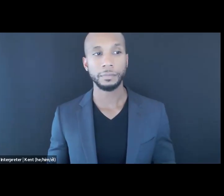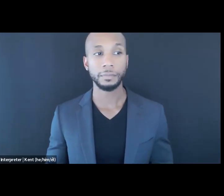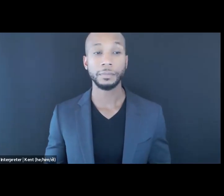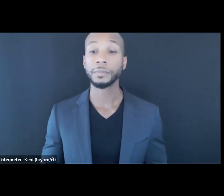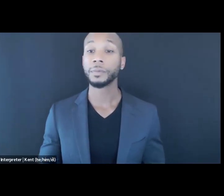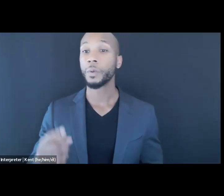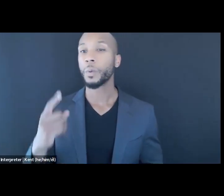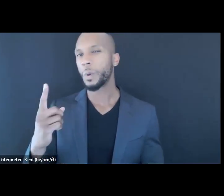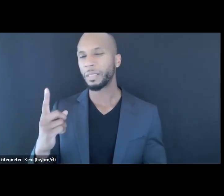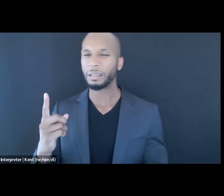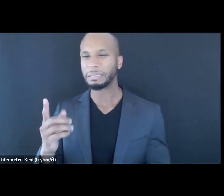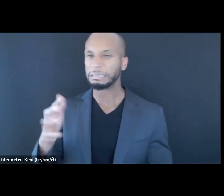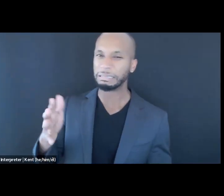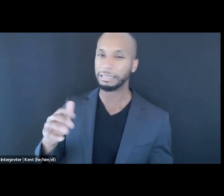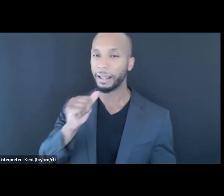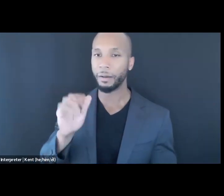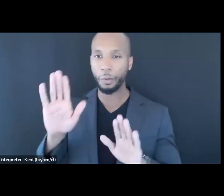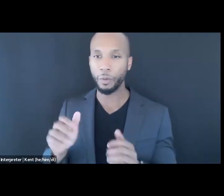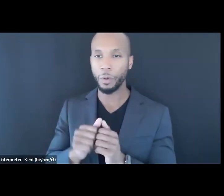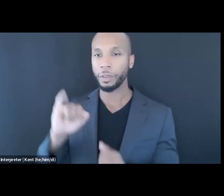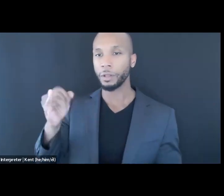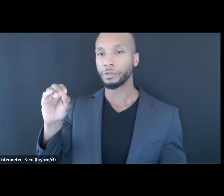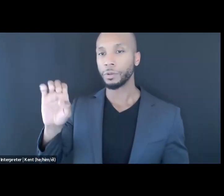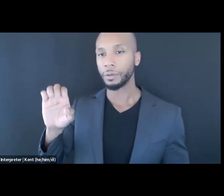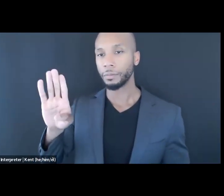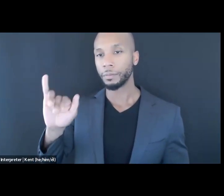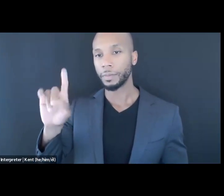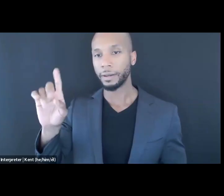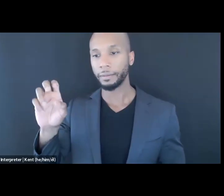Here's one that was not so great, with Joe Biden.